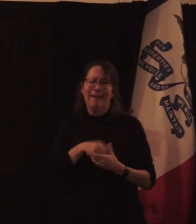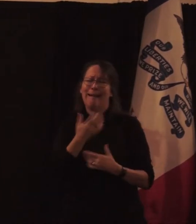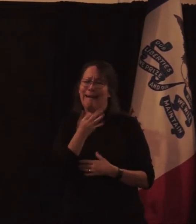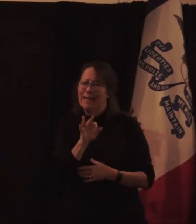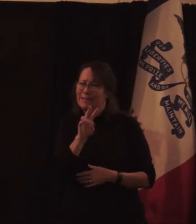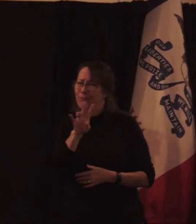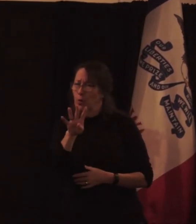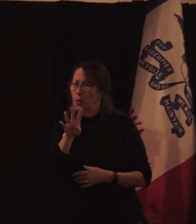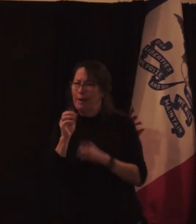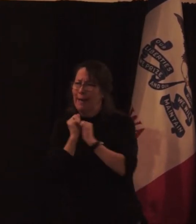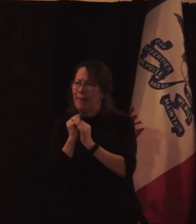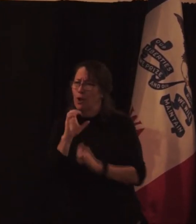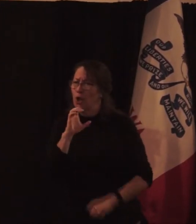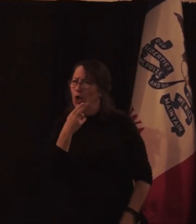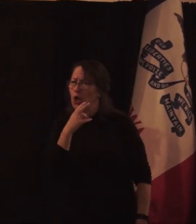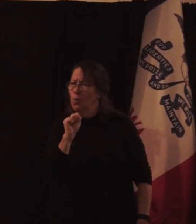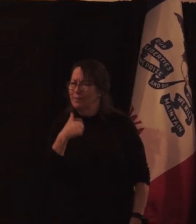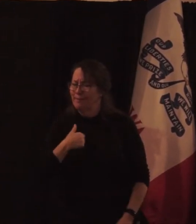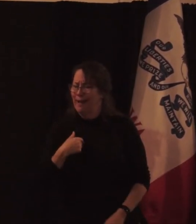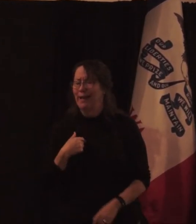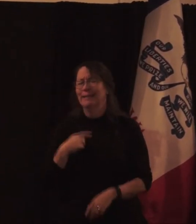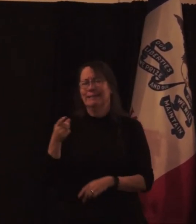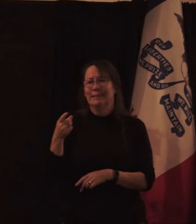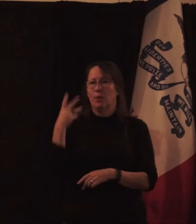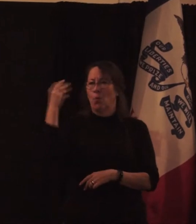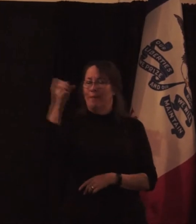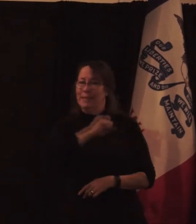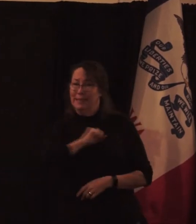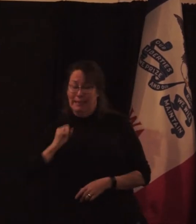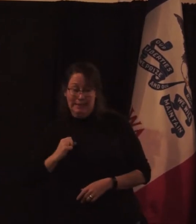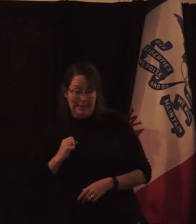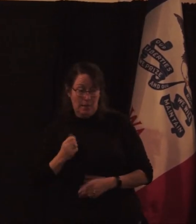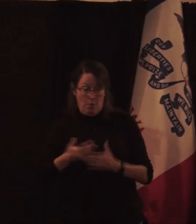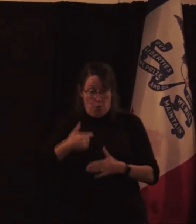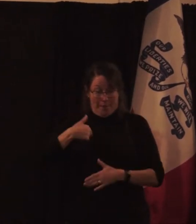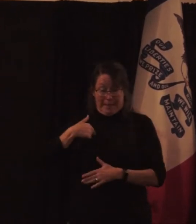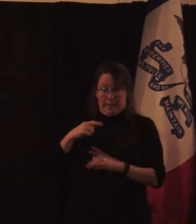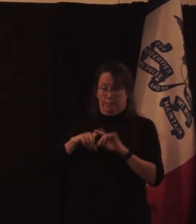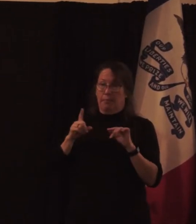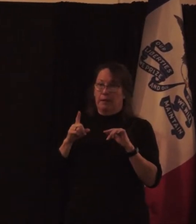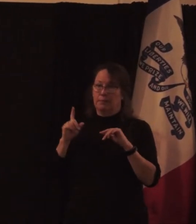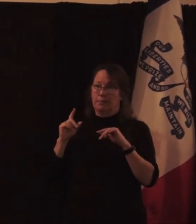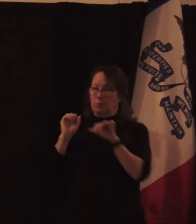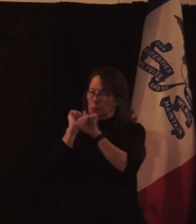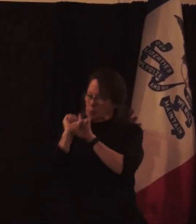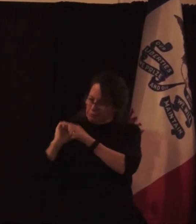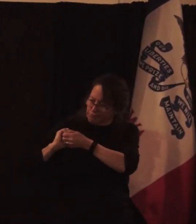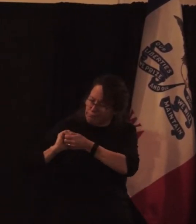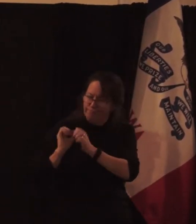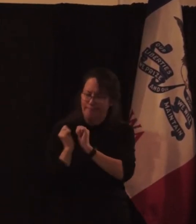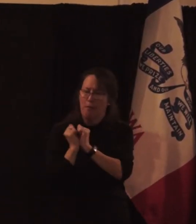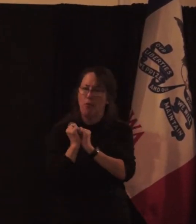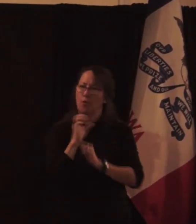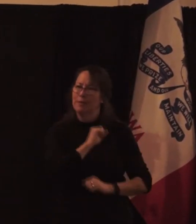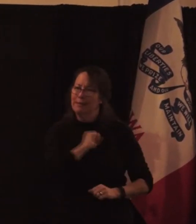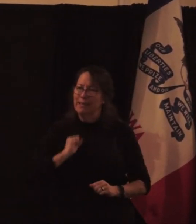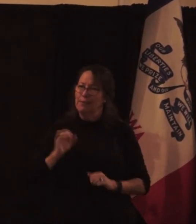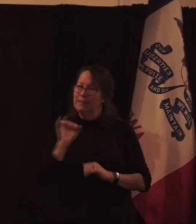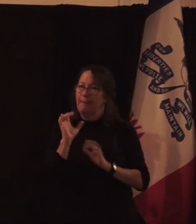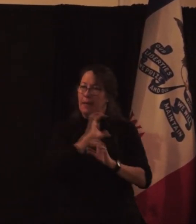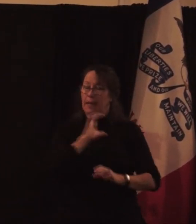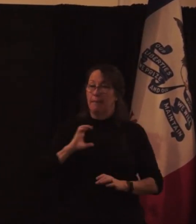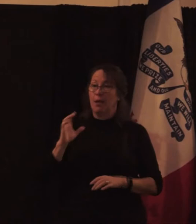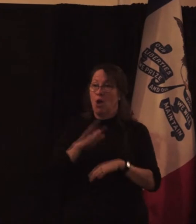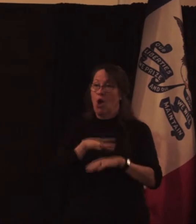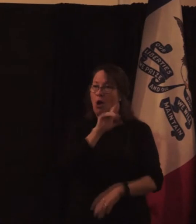1974. And so we've served together, although he went to the Senate before I did, but then we got together in the Senate and we were on the same committee,